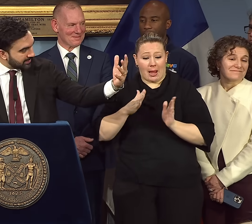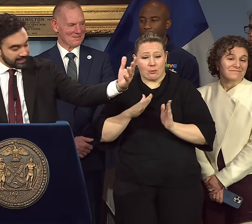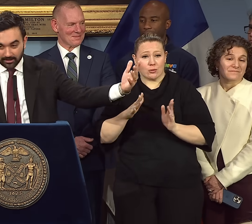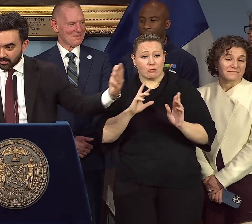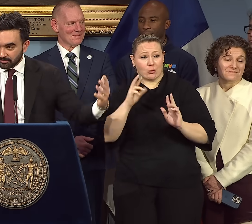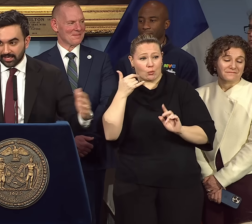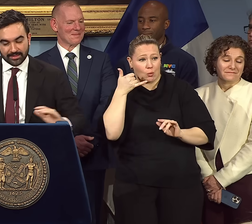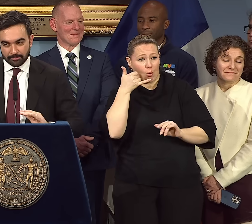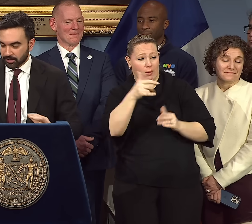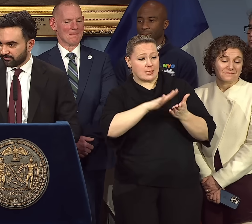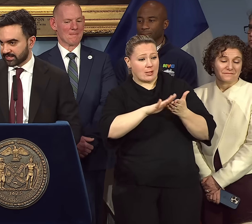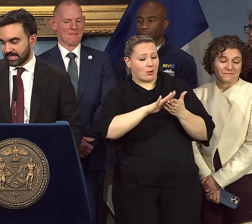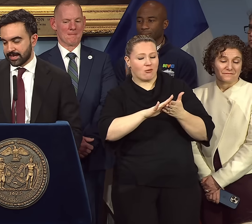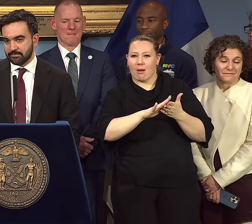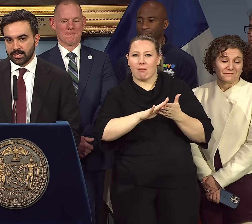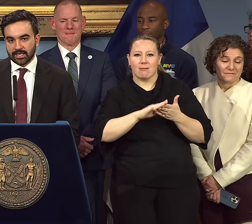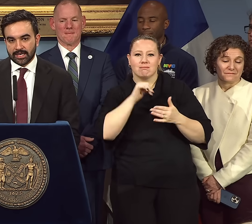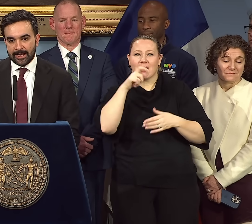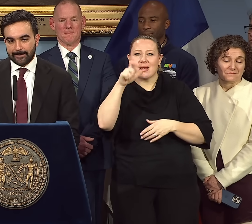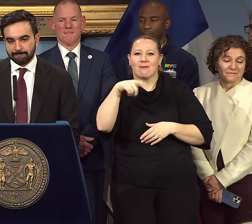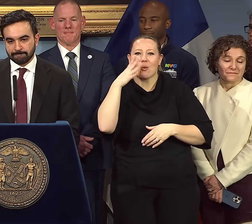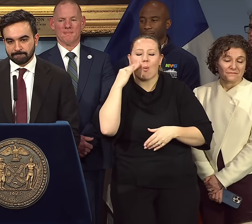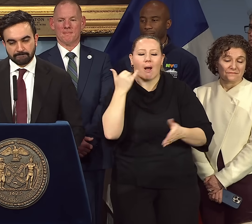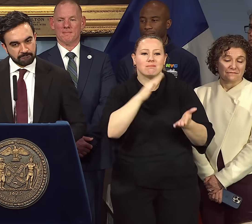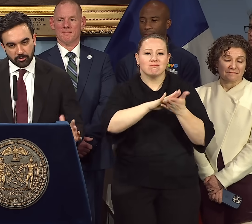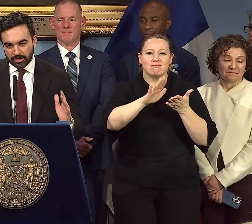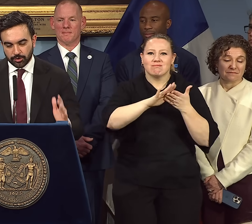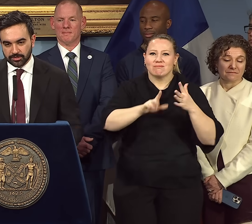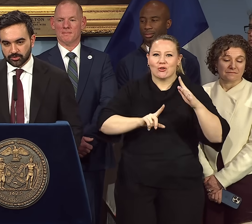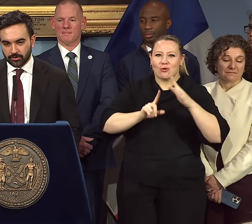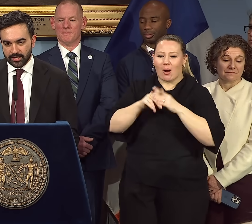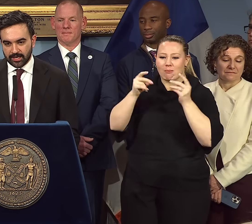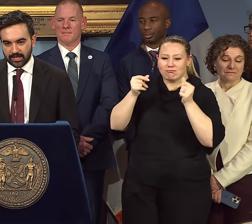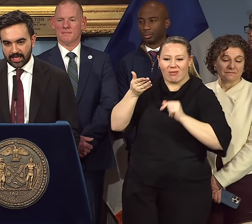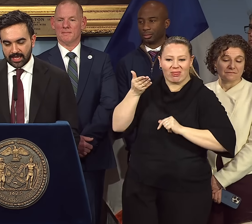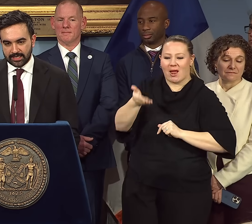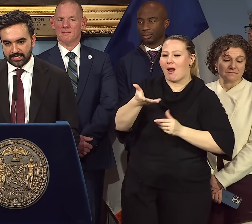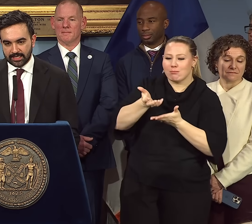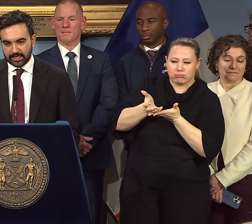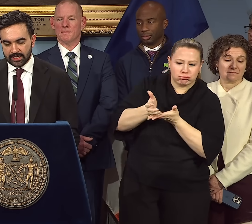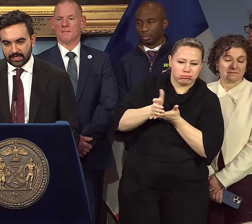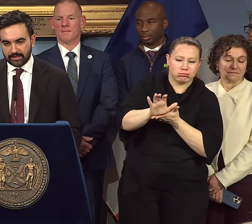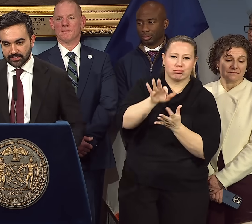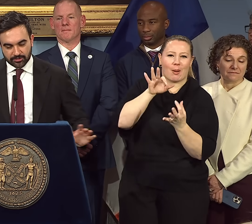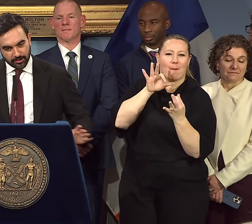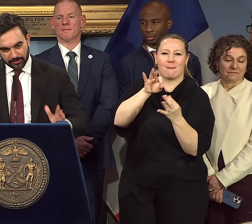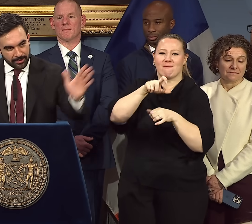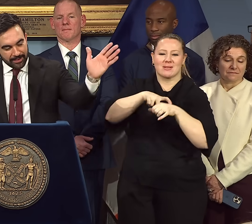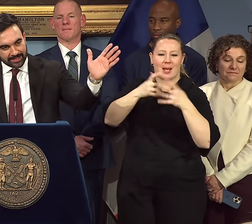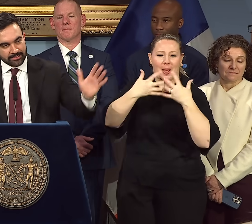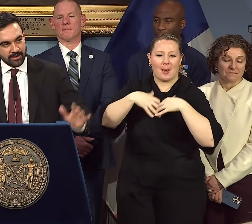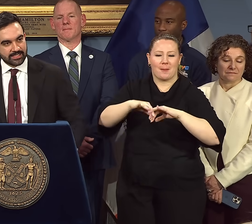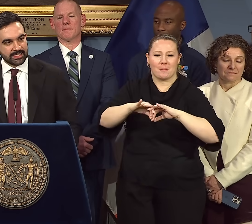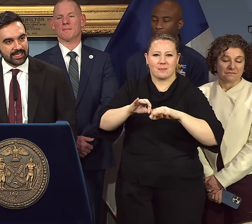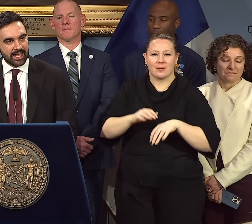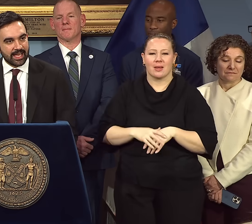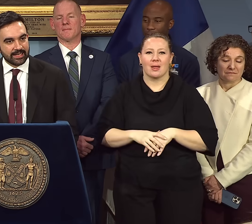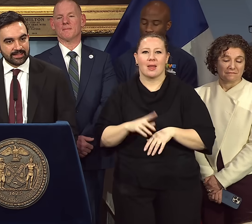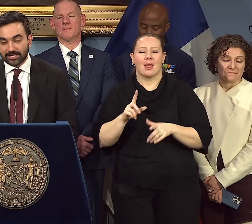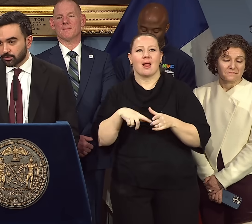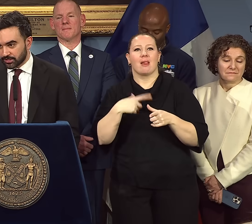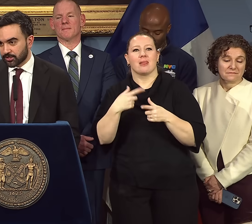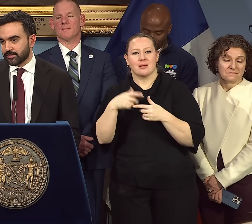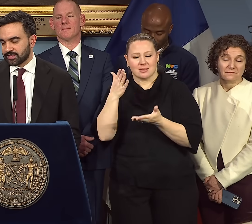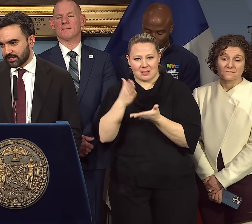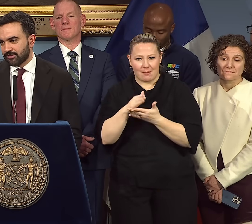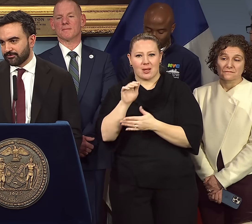just right there coming in at the perfect time. We went through Astoria, and this is all on the way back to Gracie. And